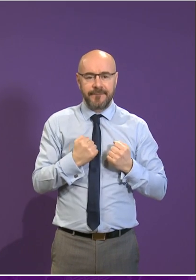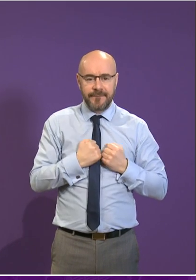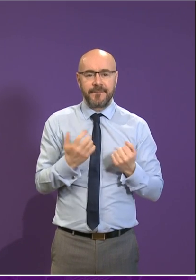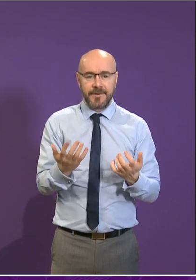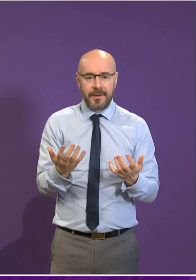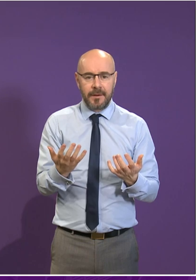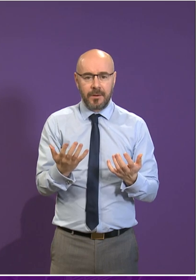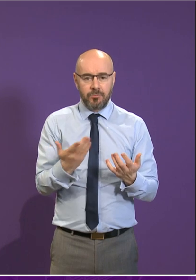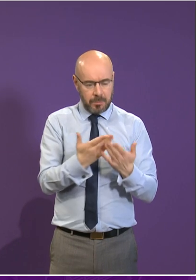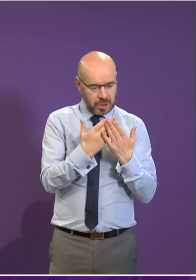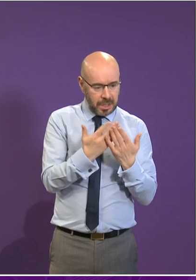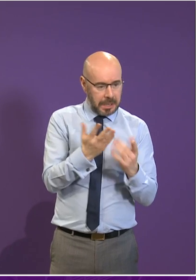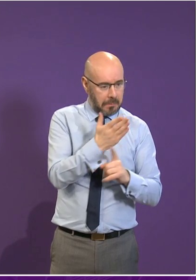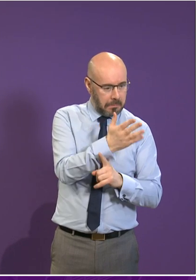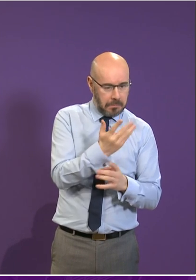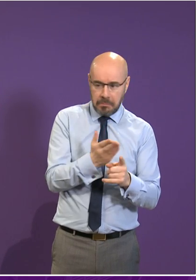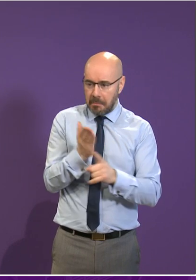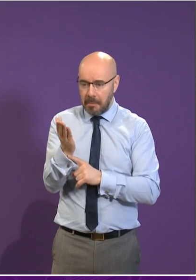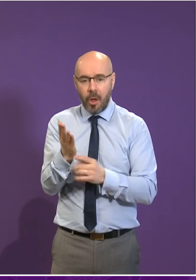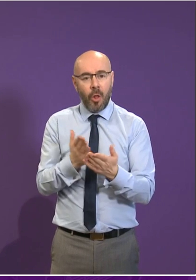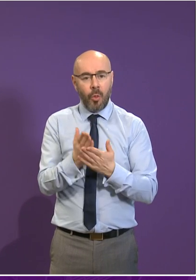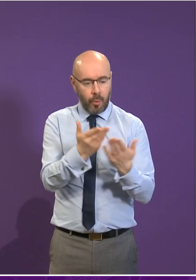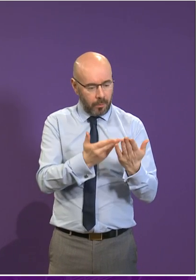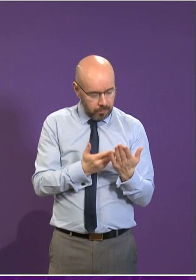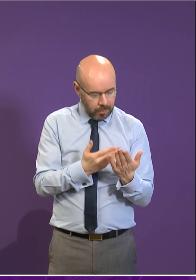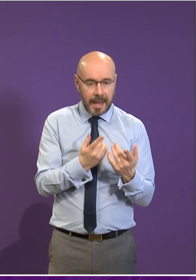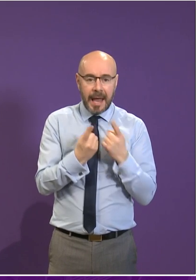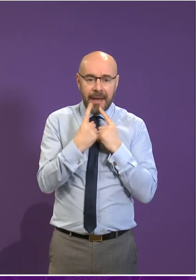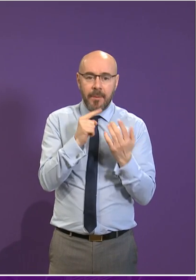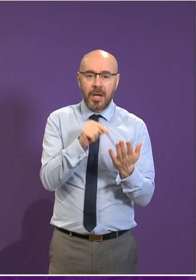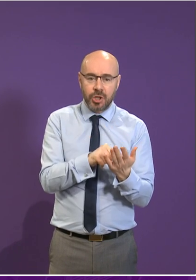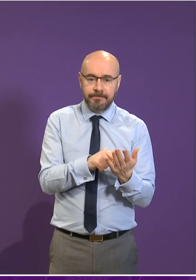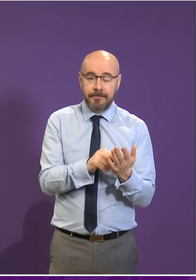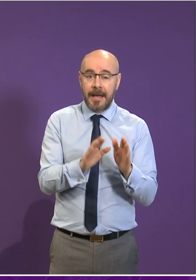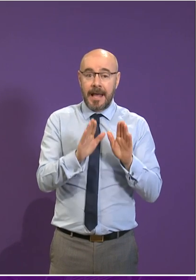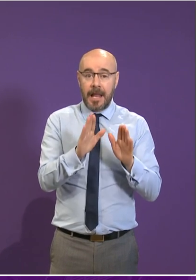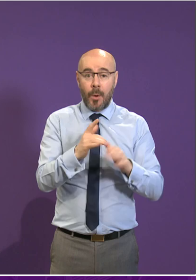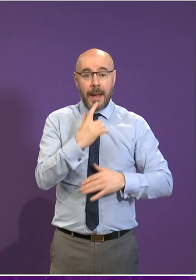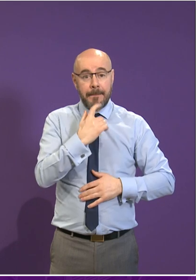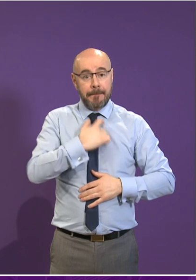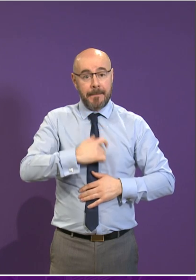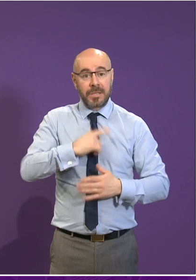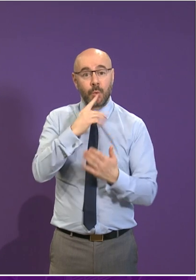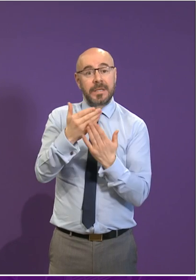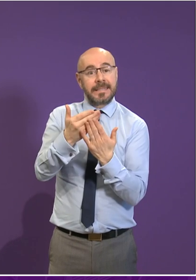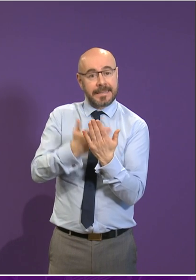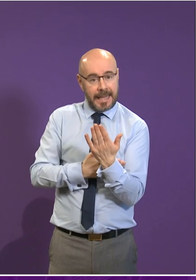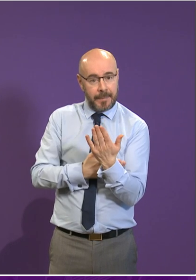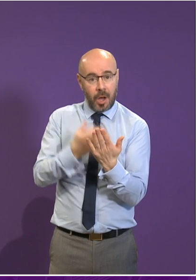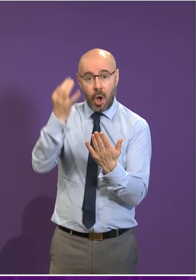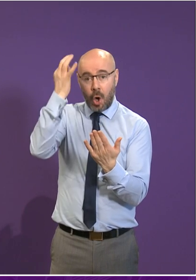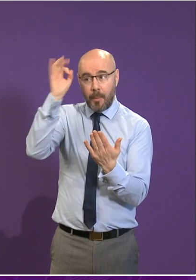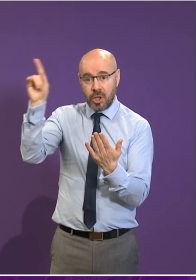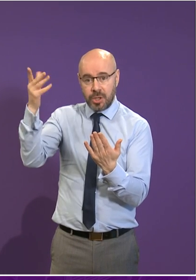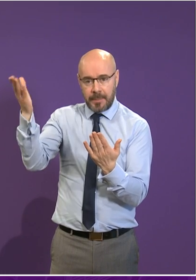they would like to study based on the best information. Personal statements were looked for by the Commission for widening